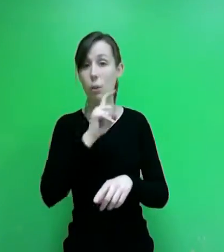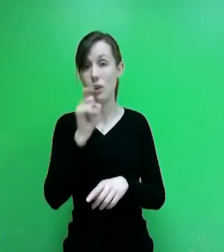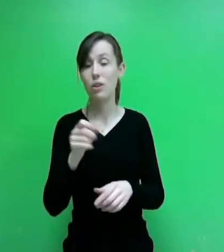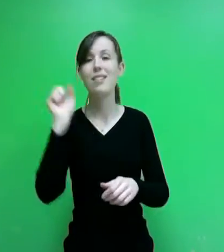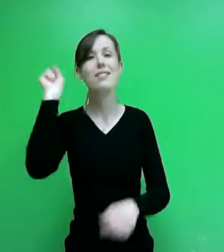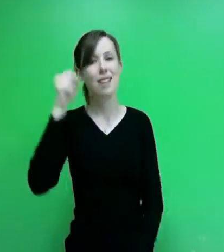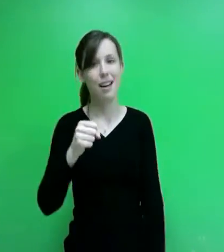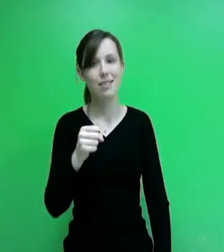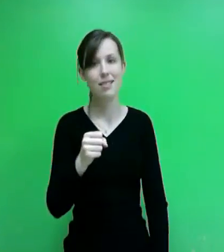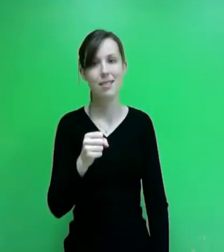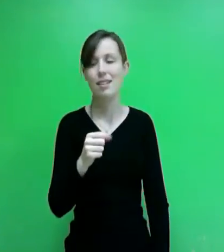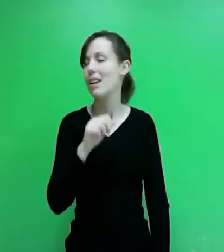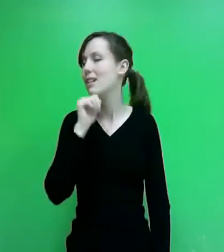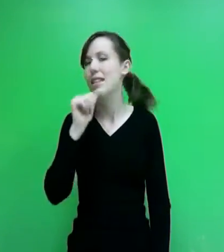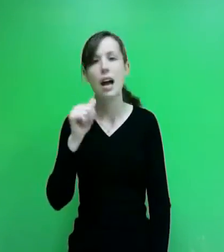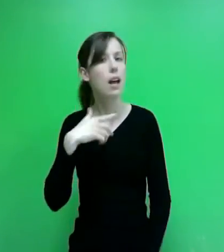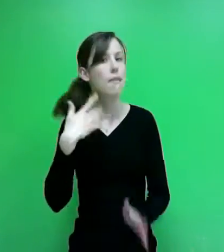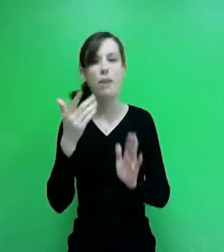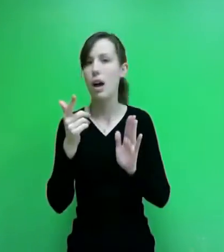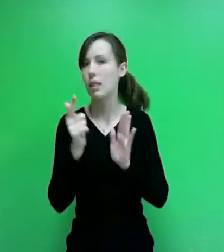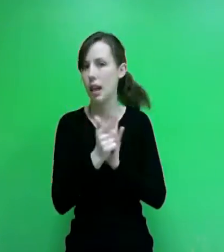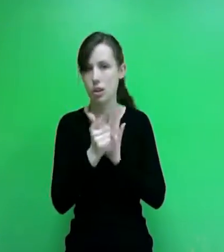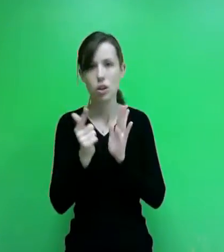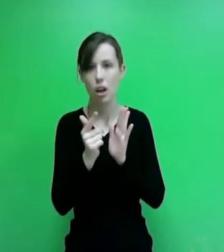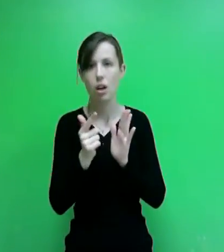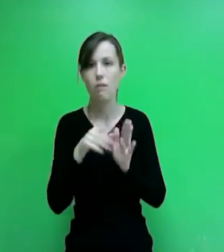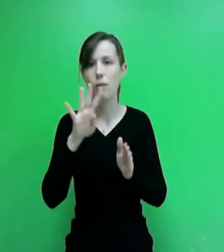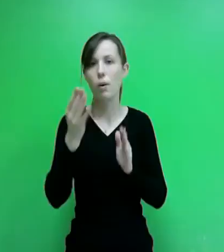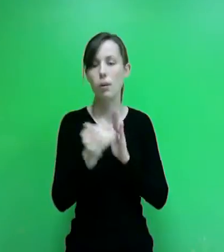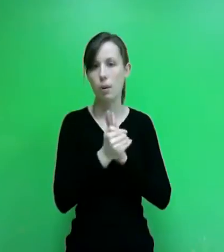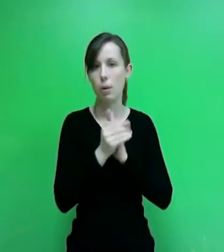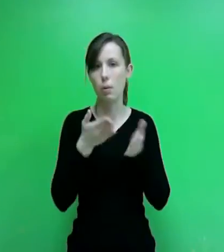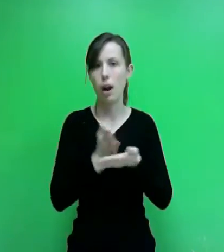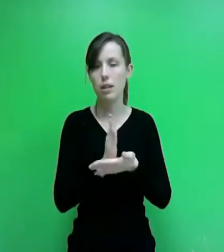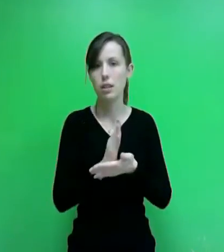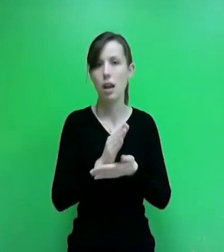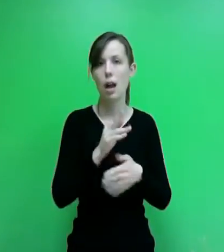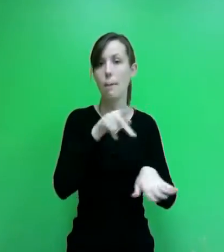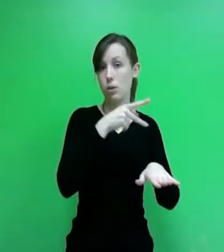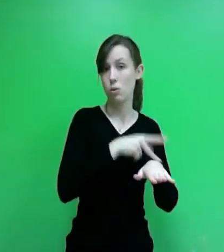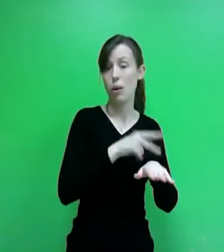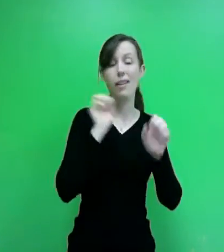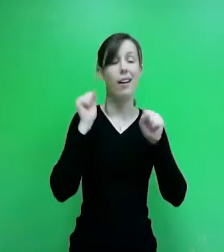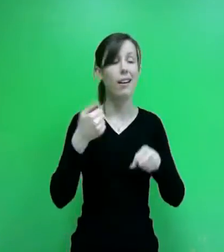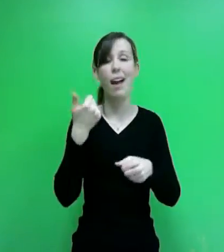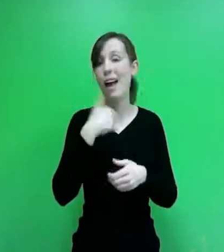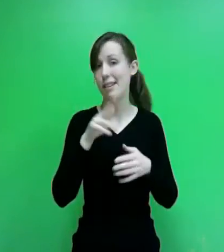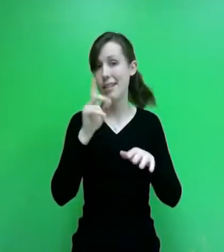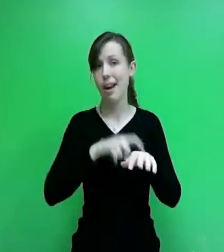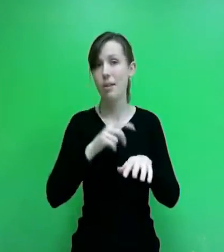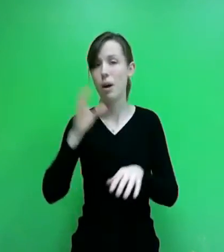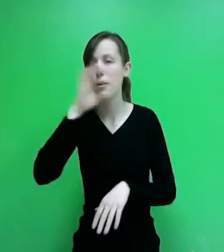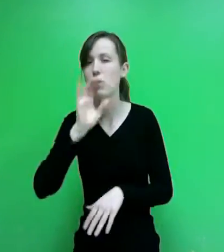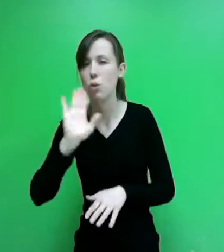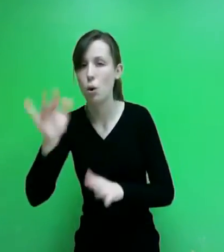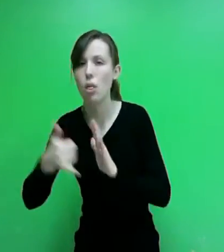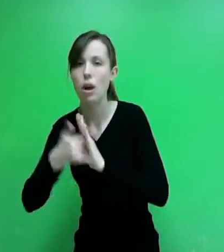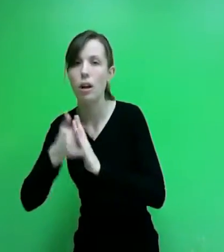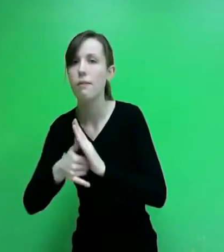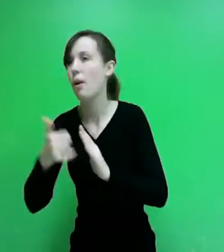yes. That is not a violation of your Fourth Amendment rights. Mr. Torak can at any time come and search your locker for any reason. He can